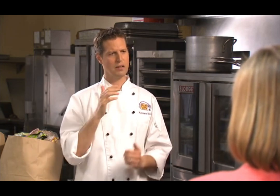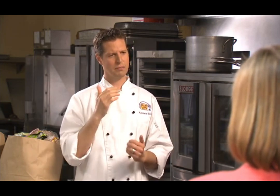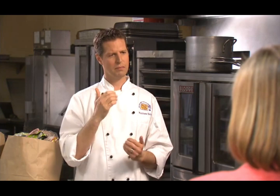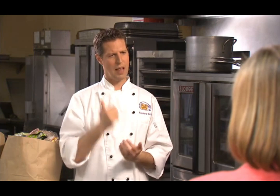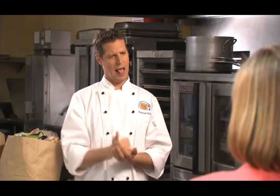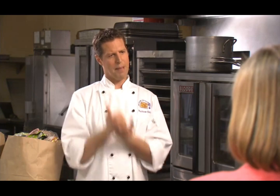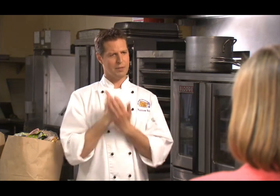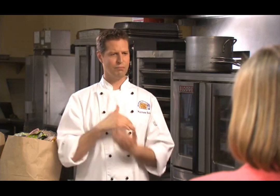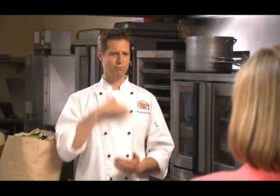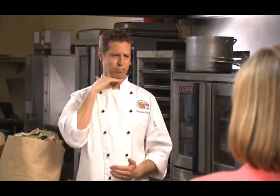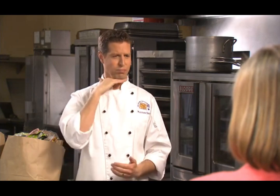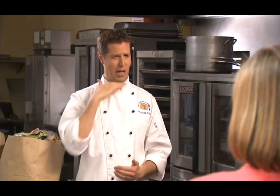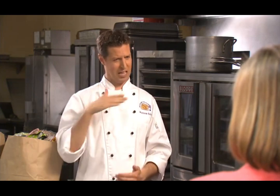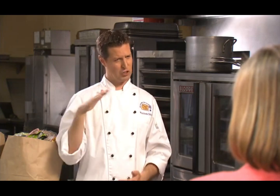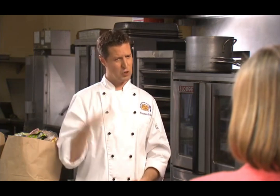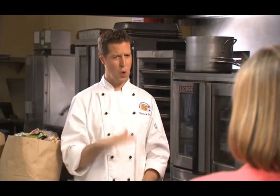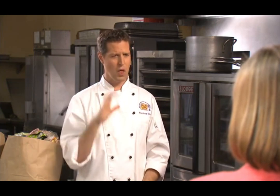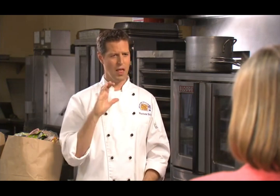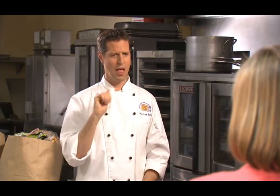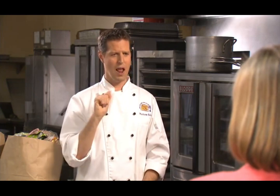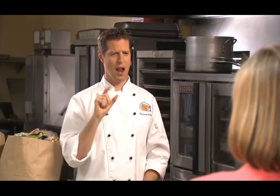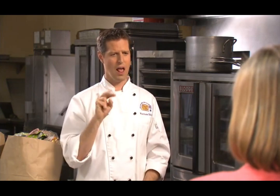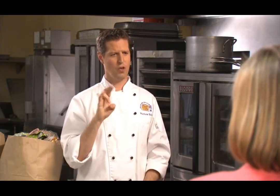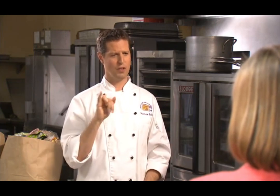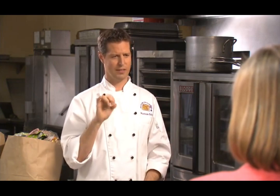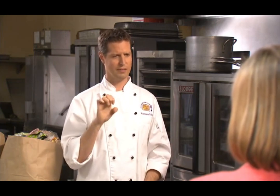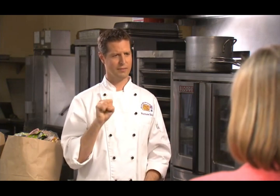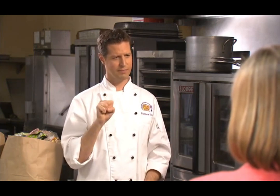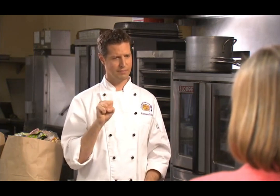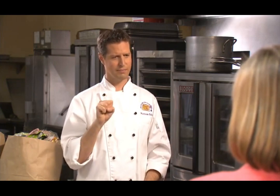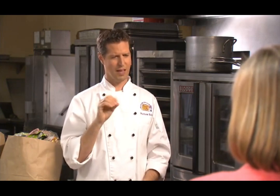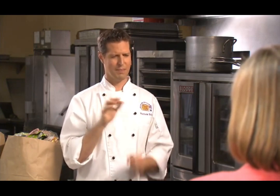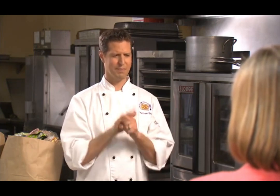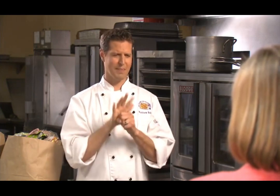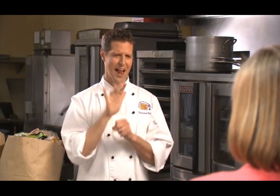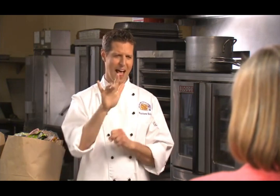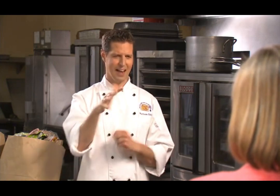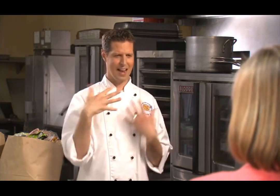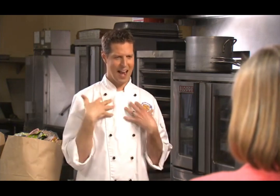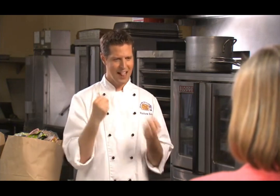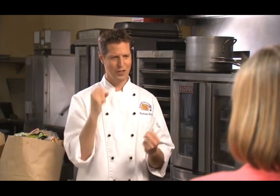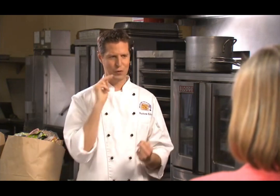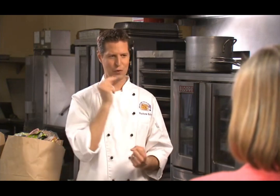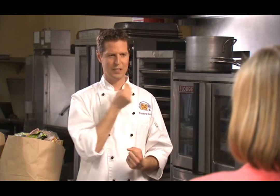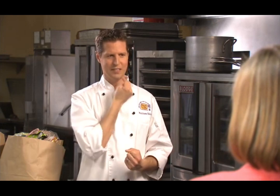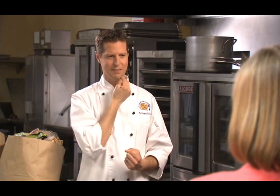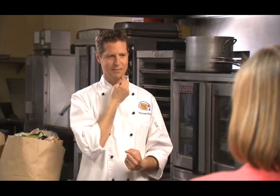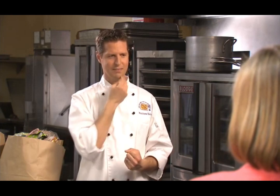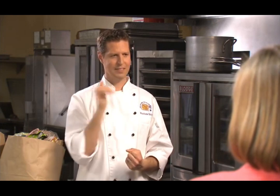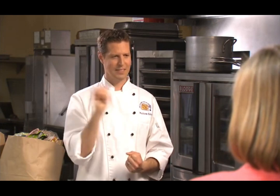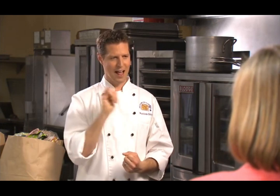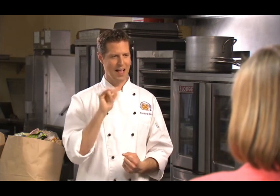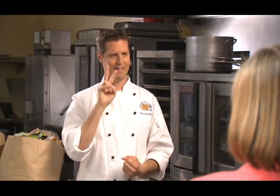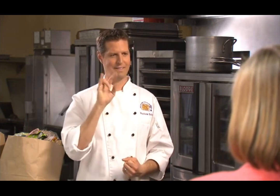Soup will help fill you up, and it's low in calories and full of healthy nutrients, such as vitamins and